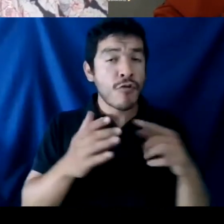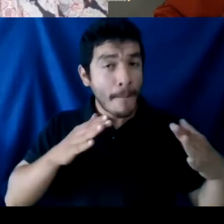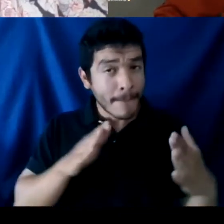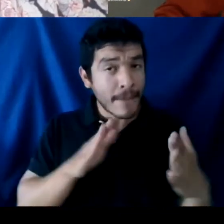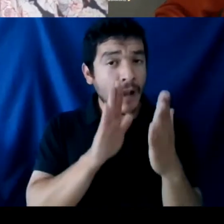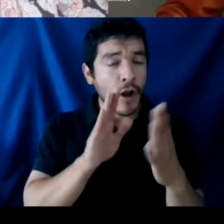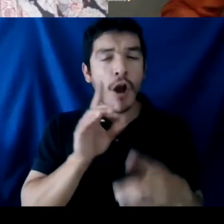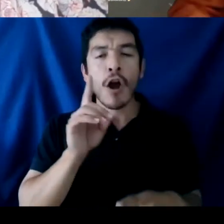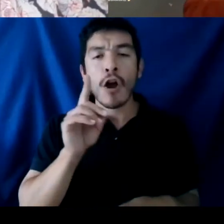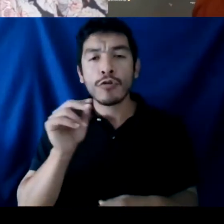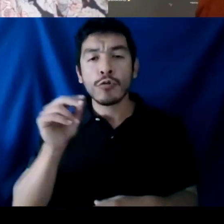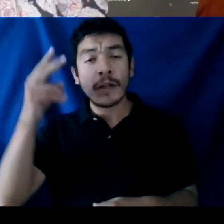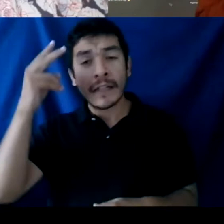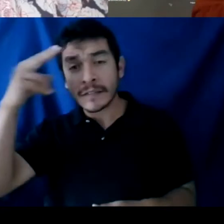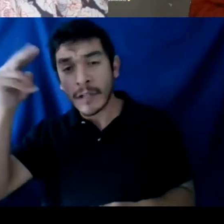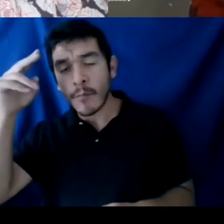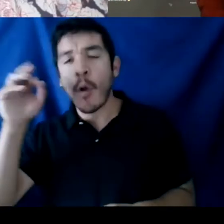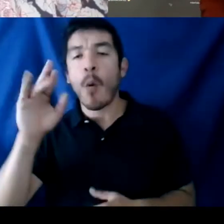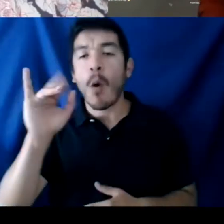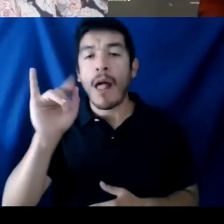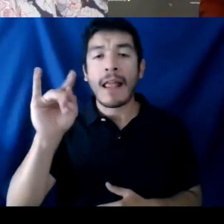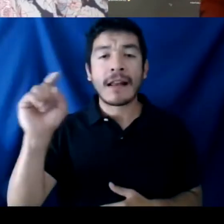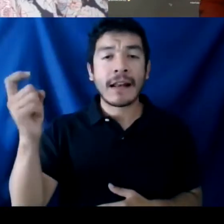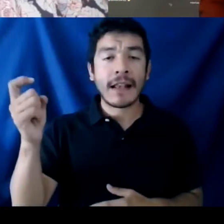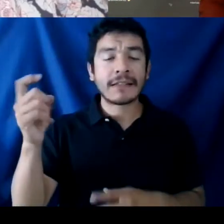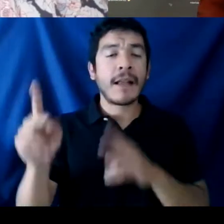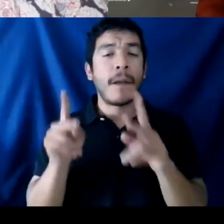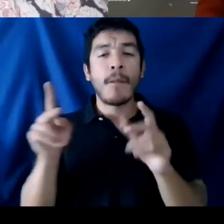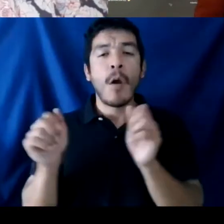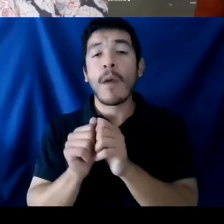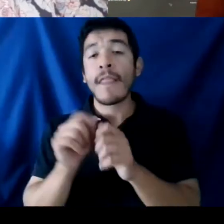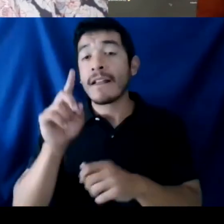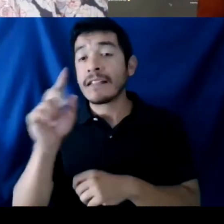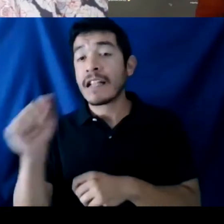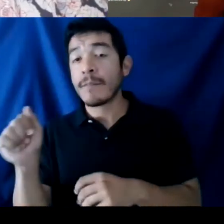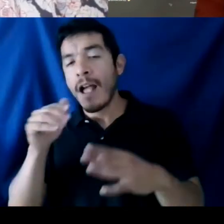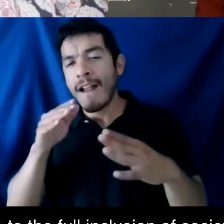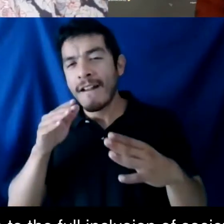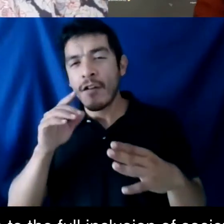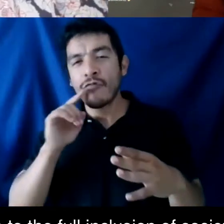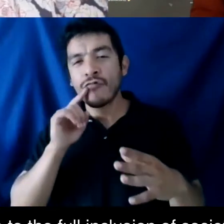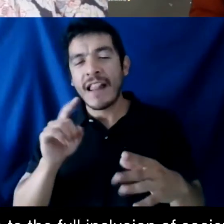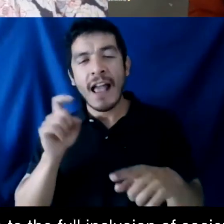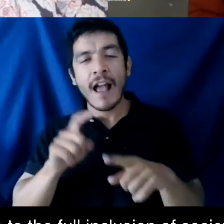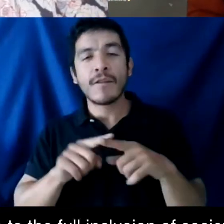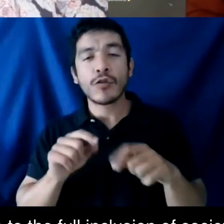do Hispanics, Latinx people with disabilities face to